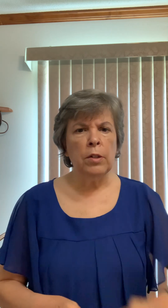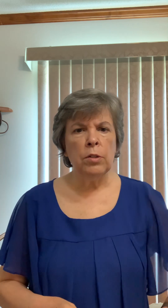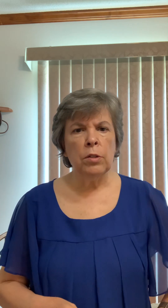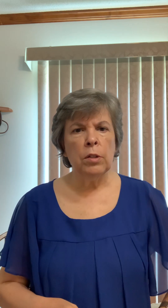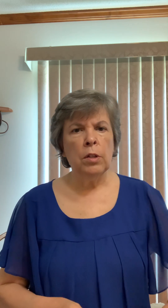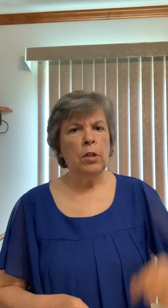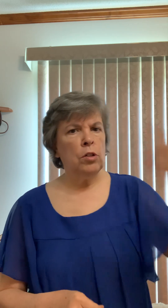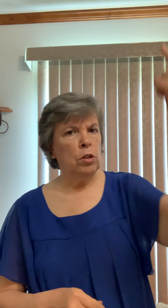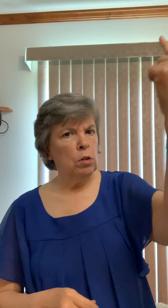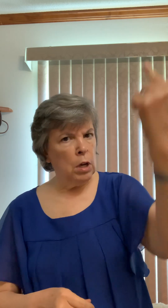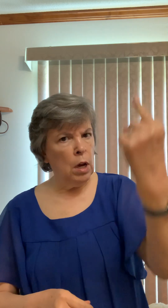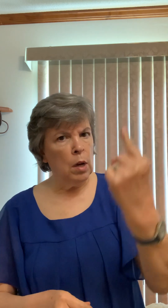Christ shall come